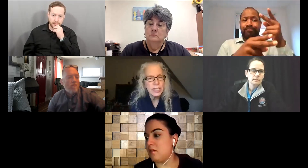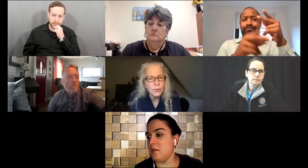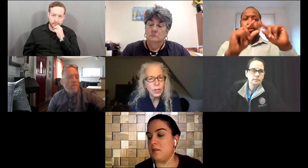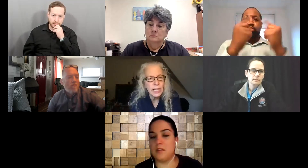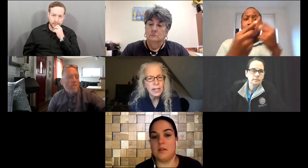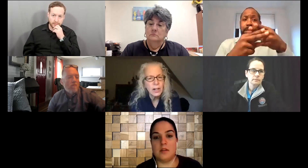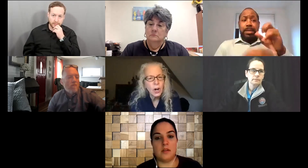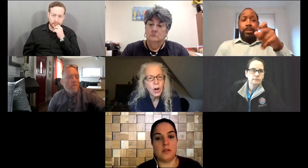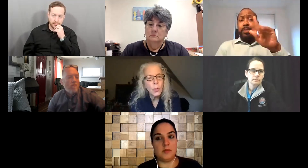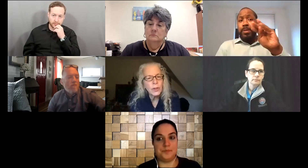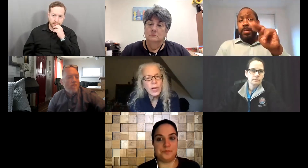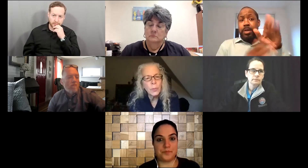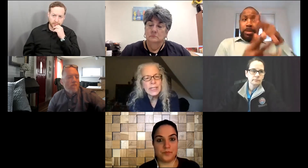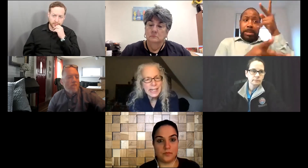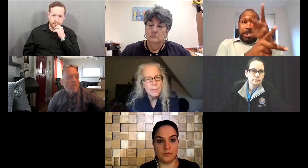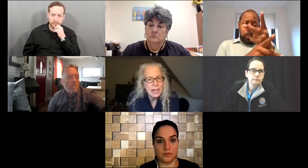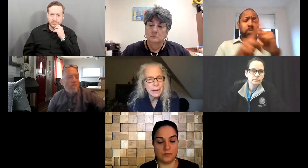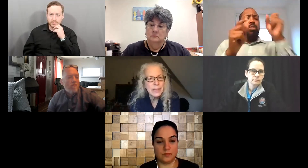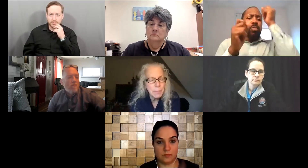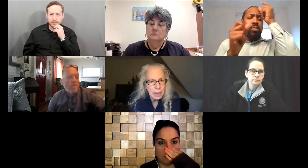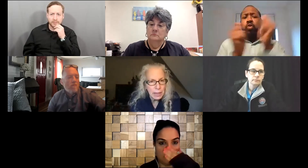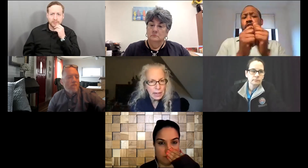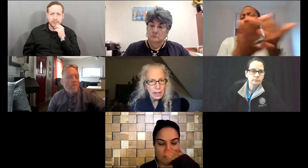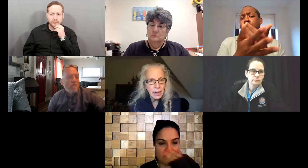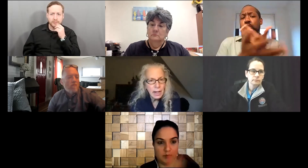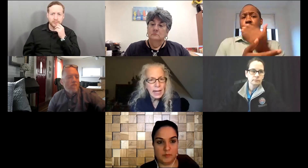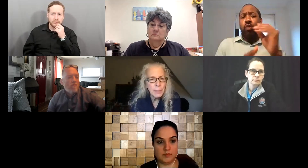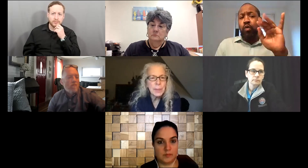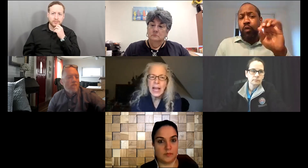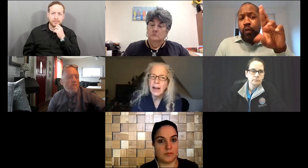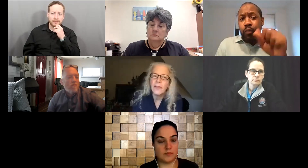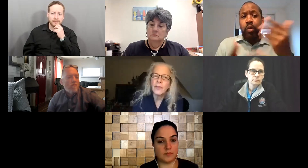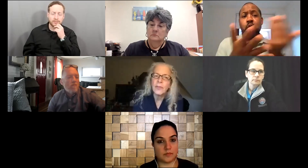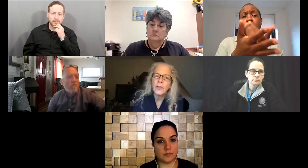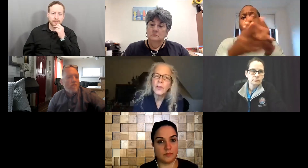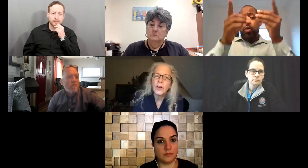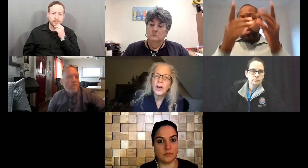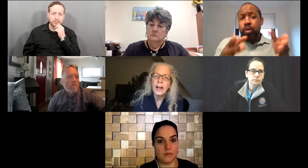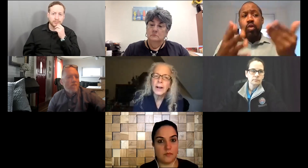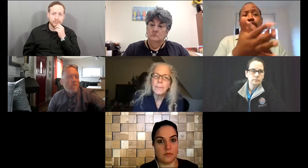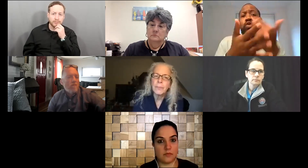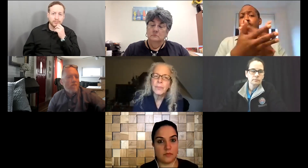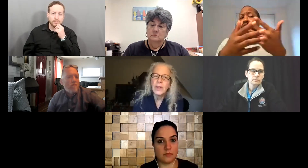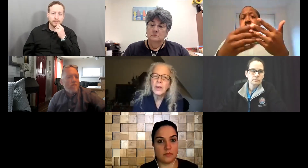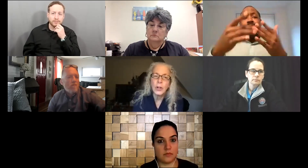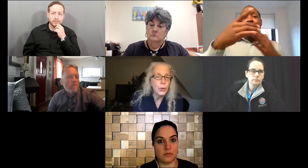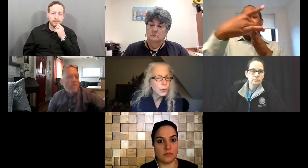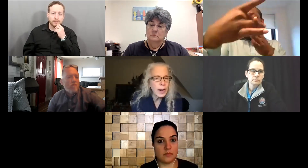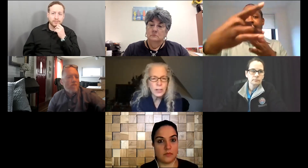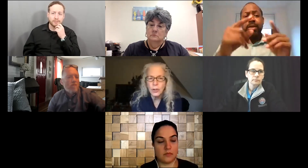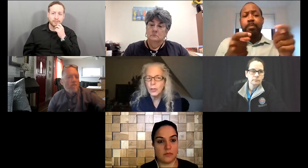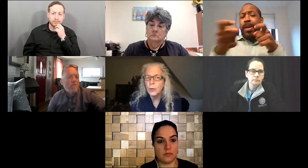in transferring it or whether he wants to keep the name Spelman and maybe have a